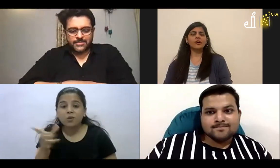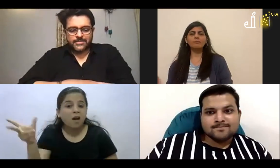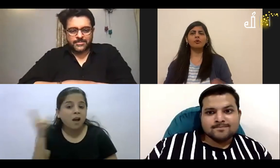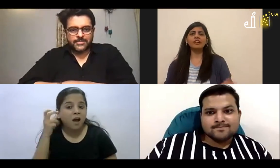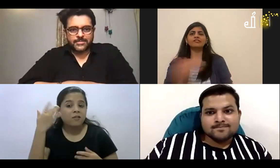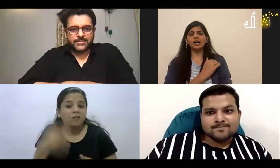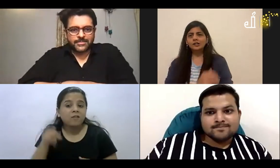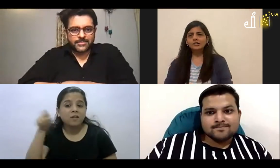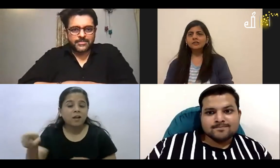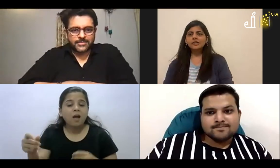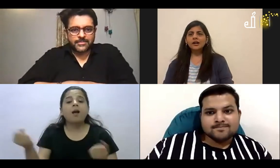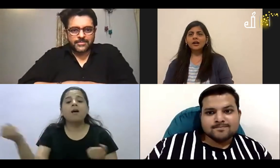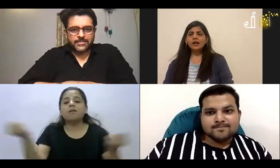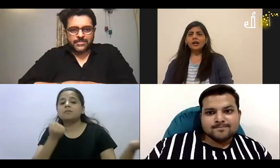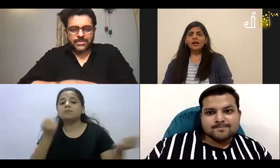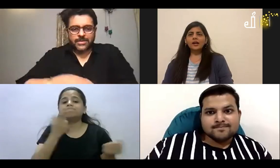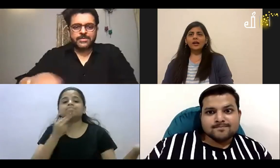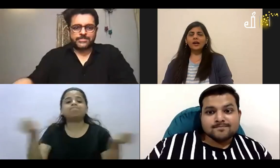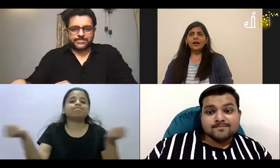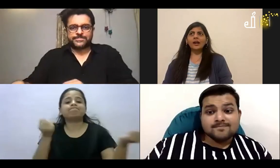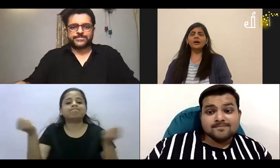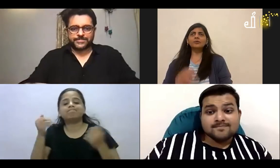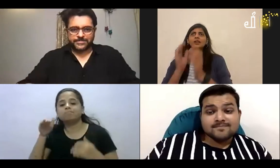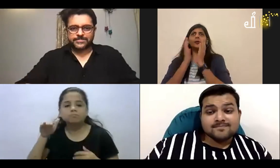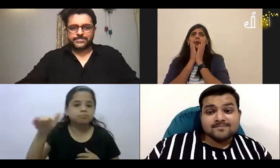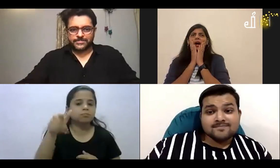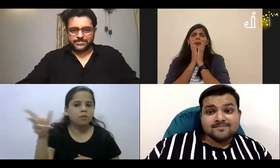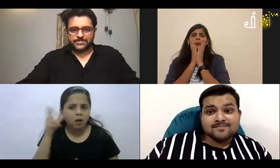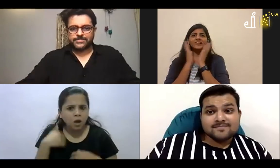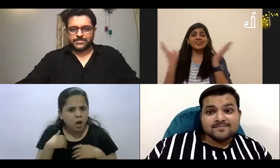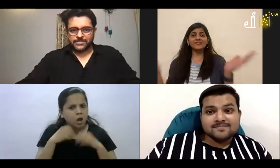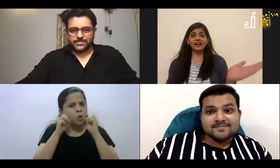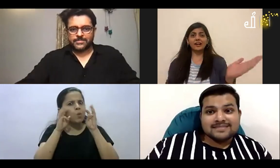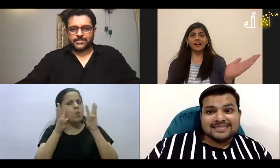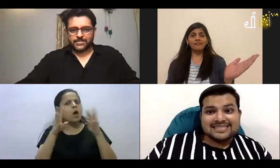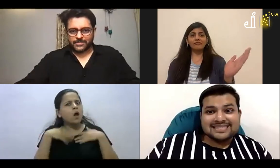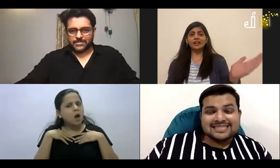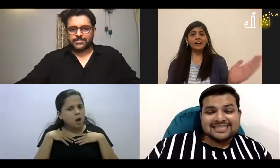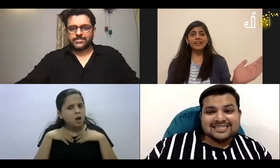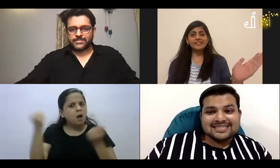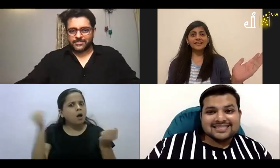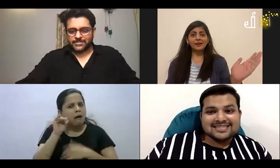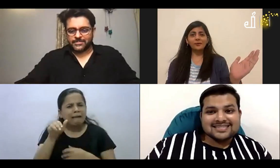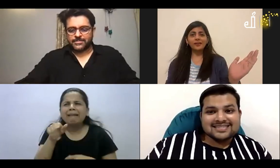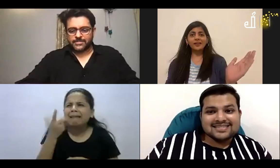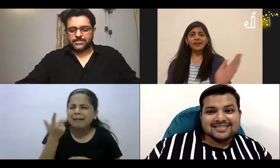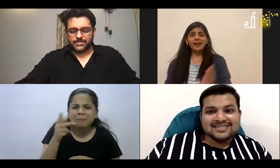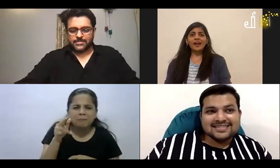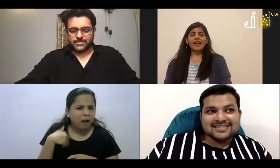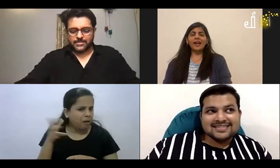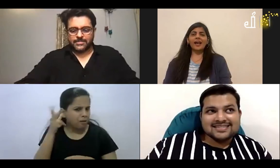sound of a moving truck. And I was like, wow, what is a truck? I have never heard that sound.